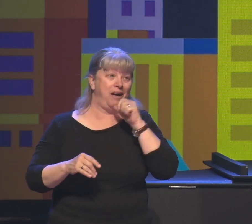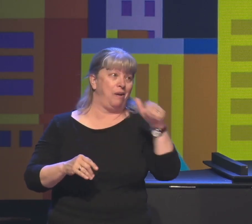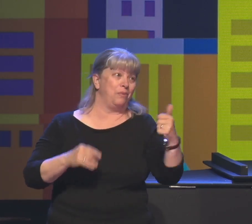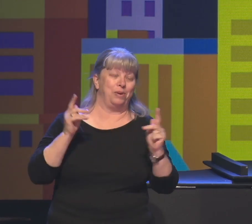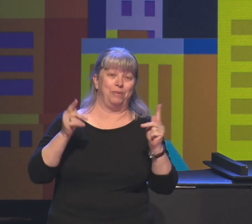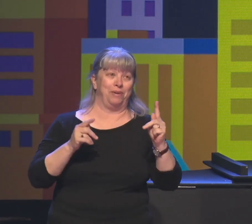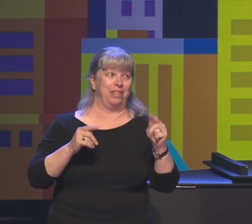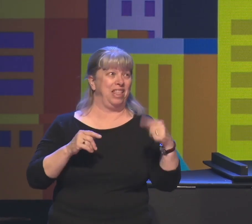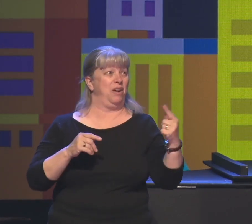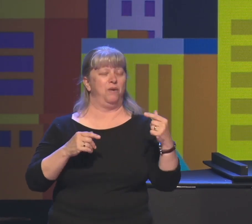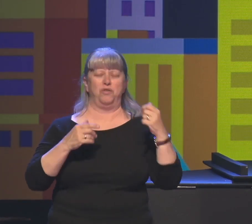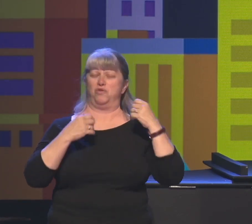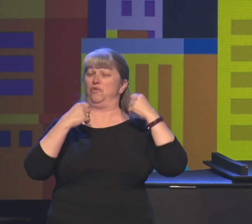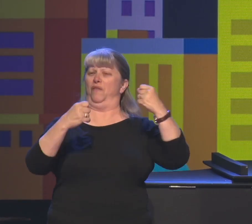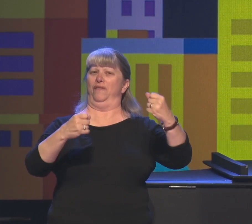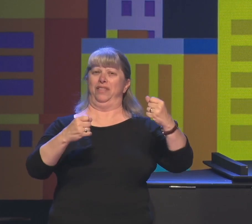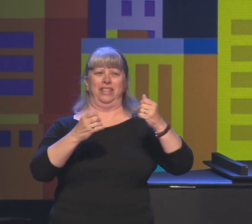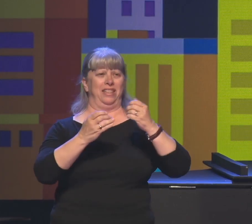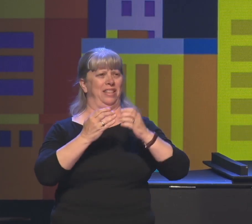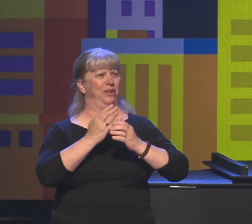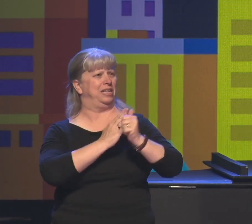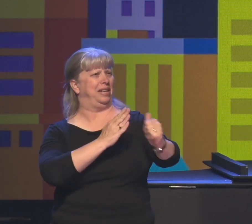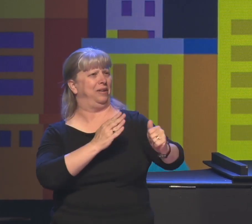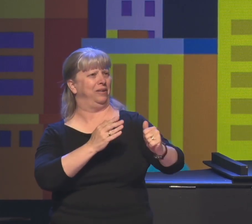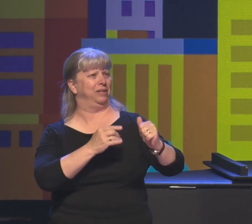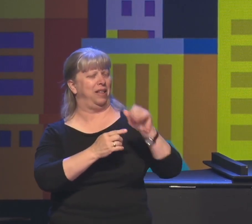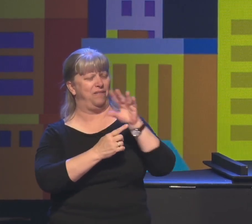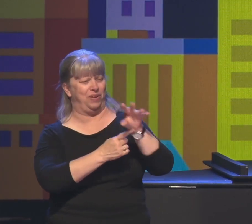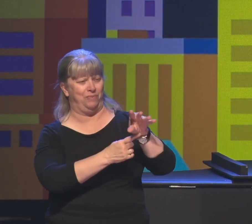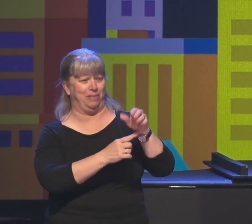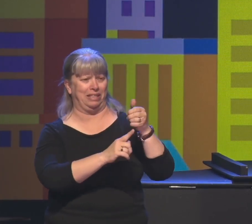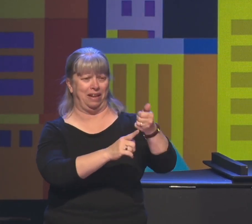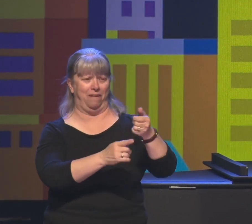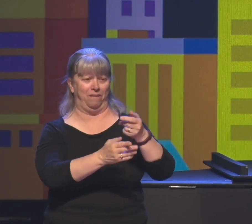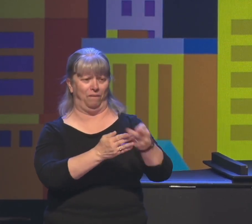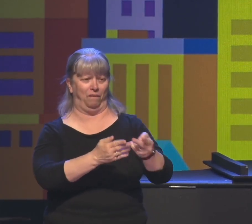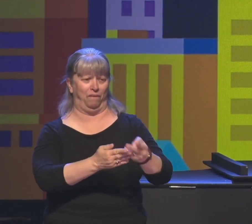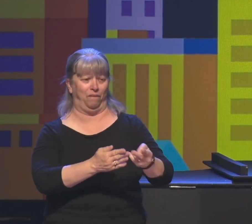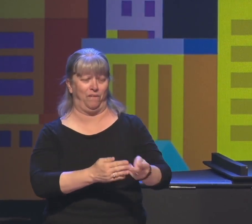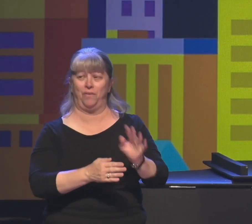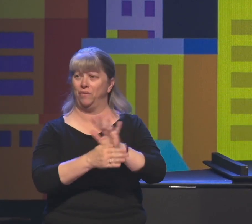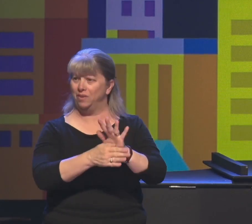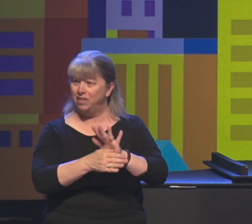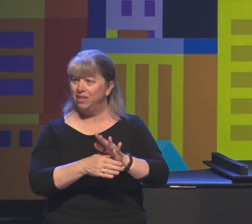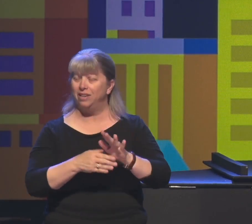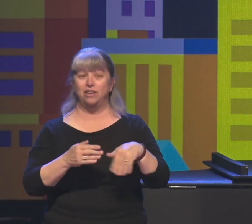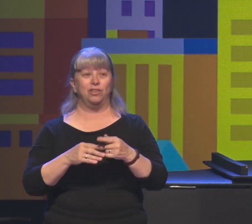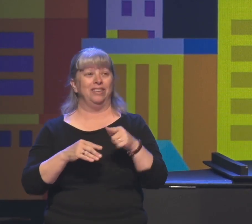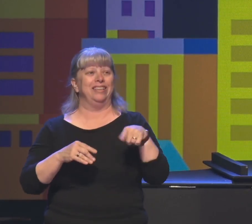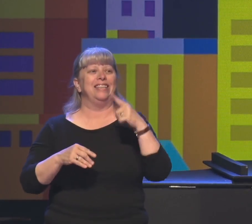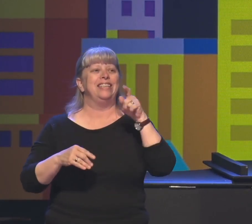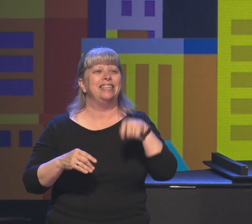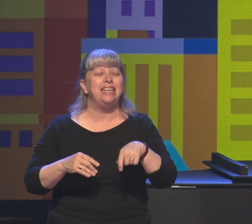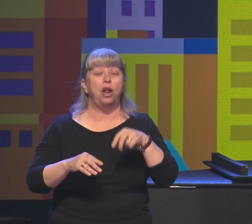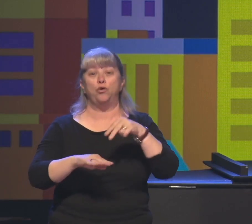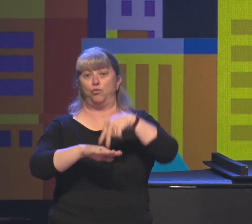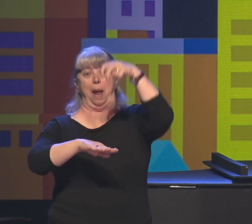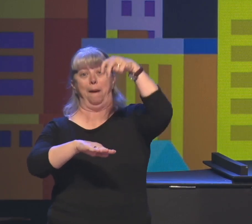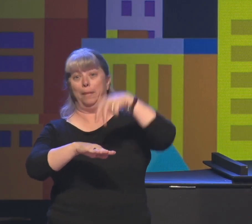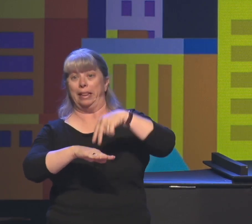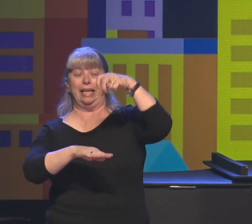there overconfident in their skills videoing themselves, right? The epic fail videos that are out there. It's like all we just need is a trampoline or